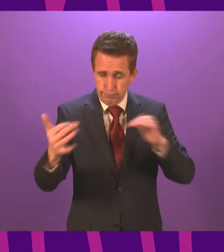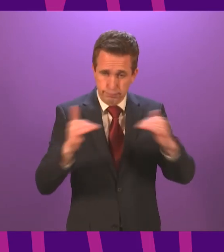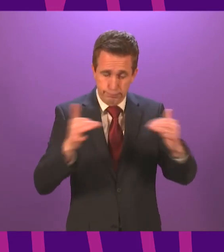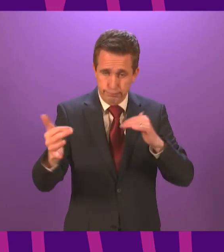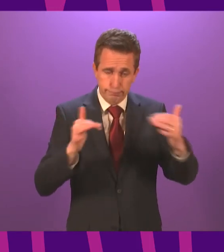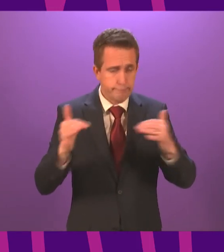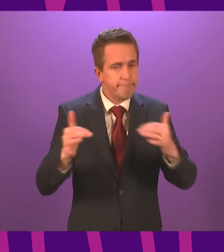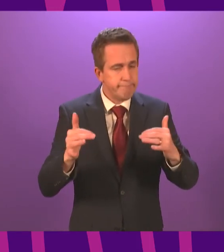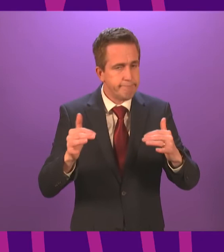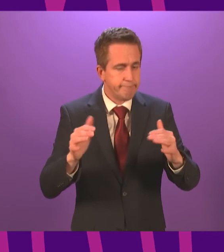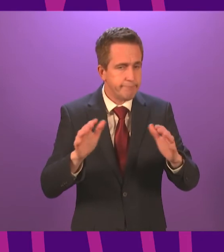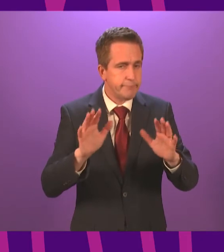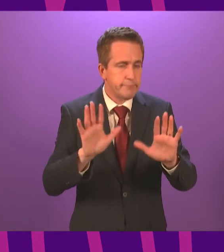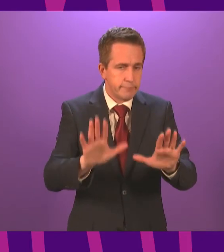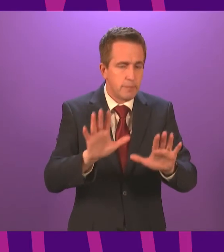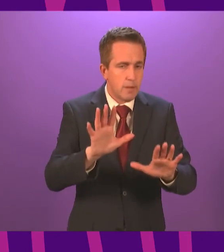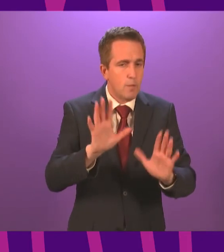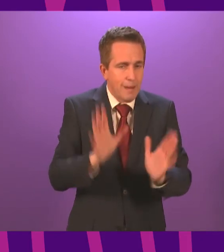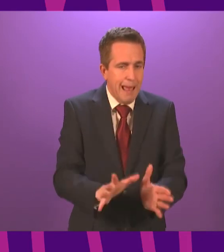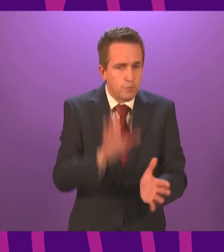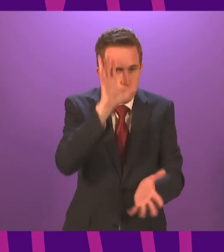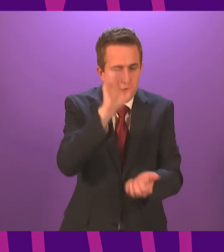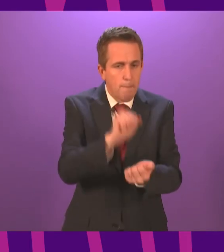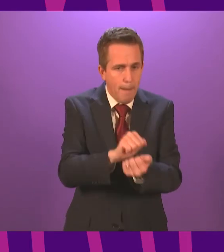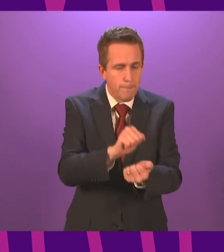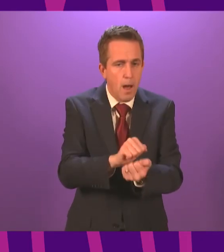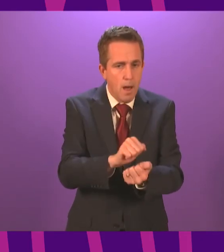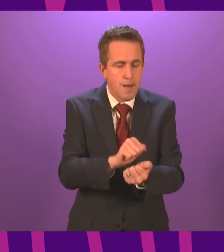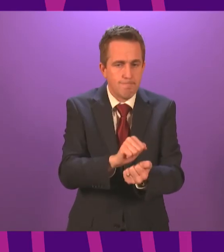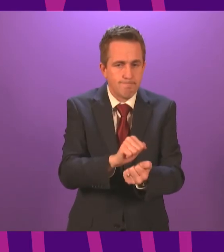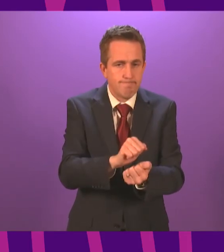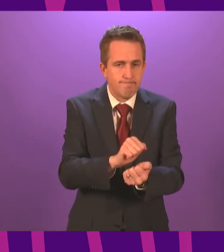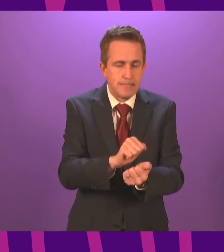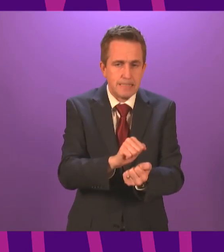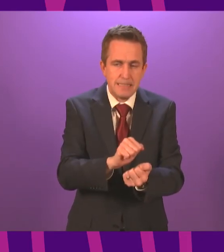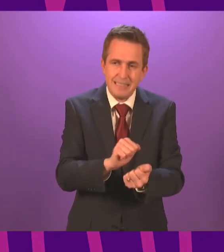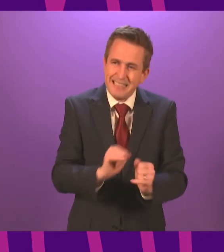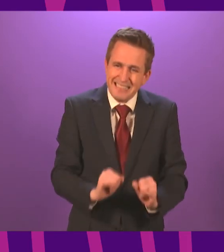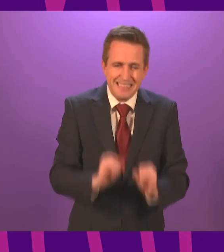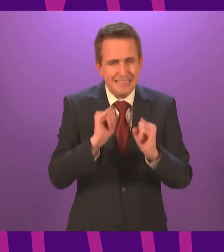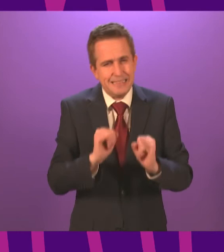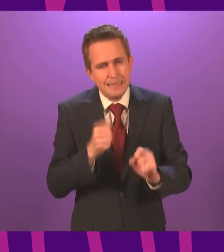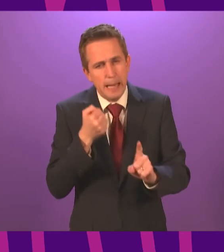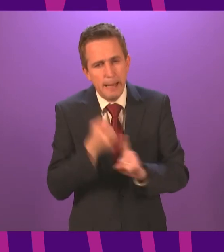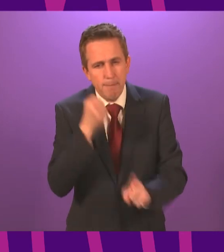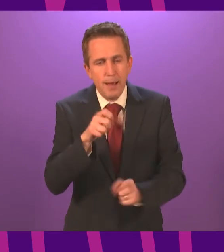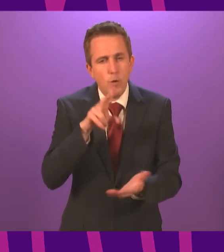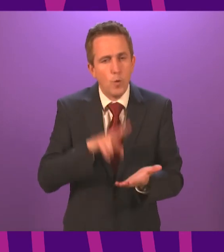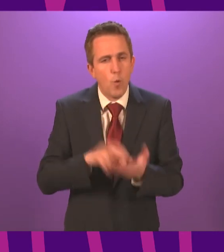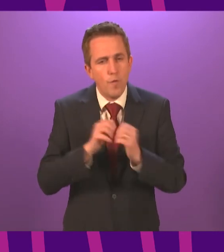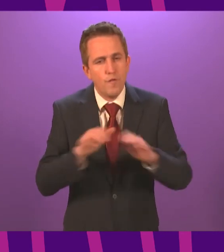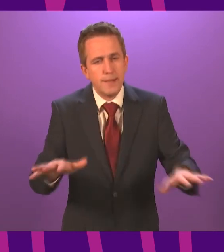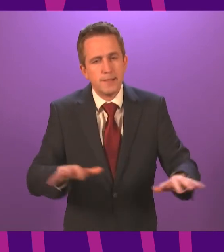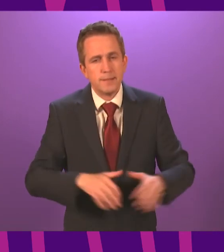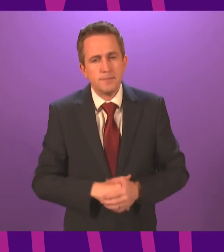we must not forget the fundamental human impact of this virus, illustrated yet